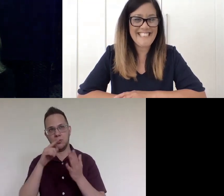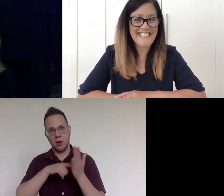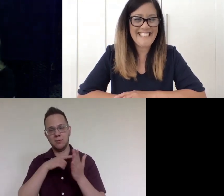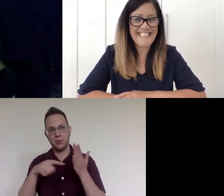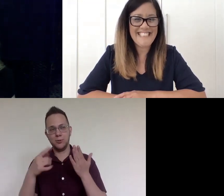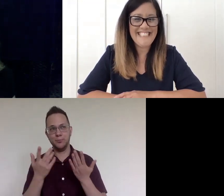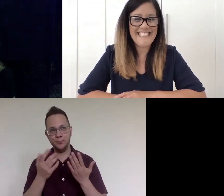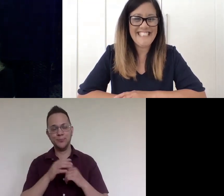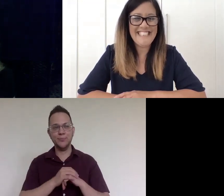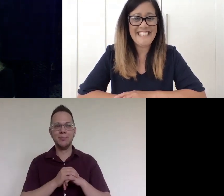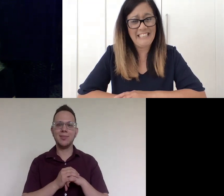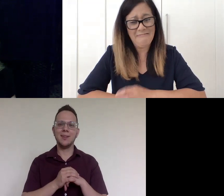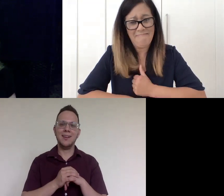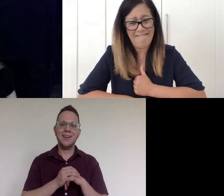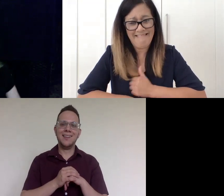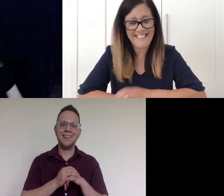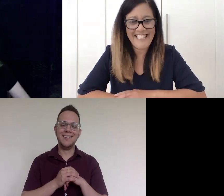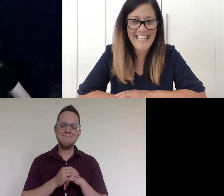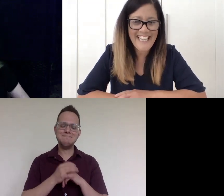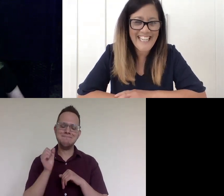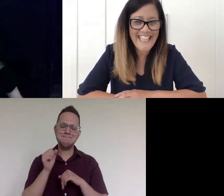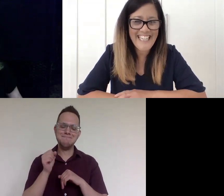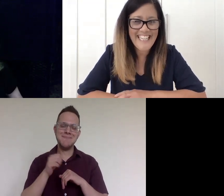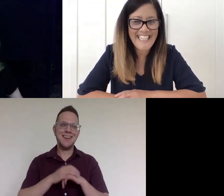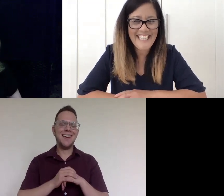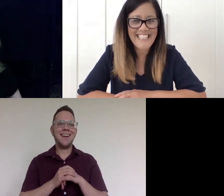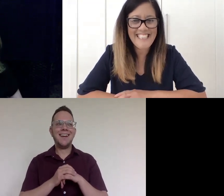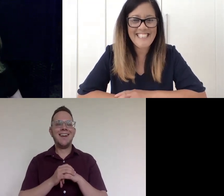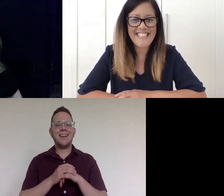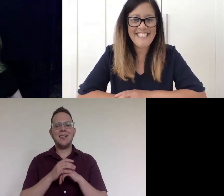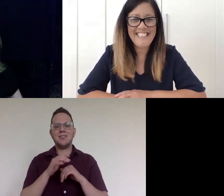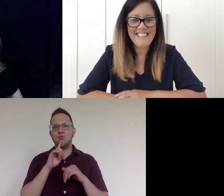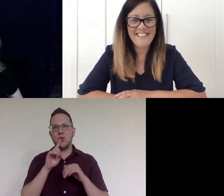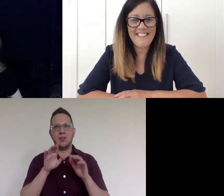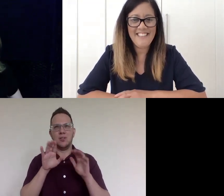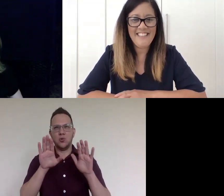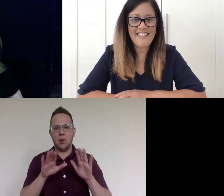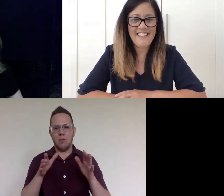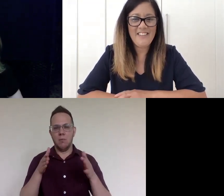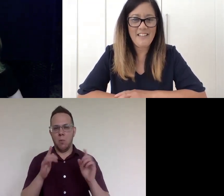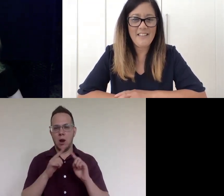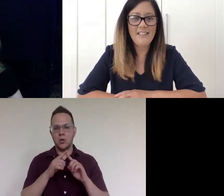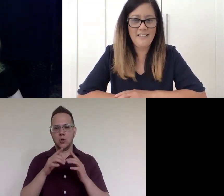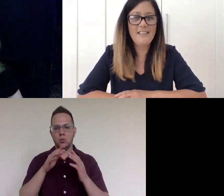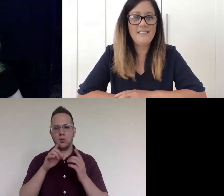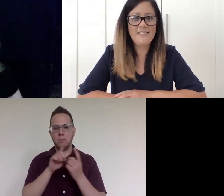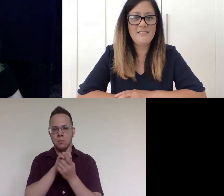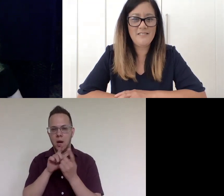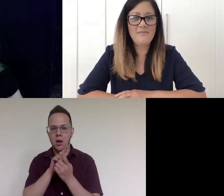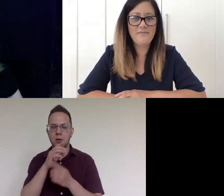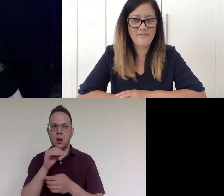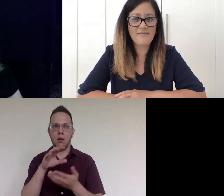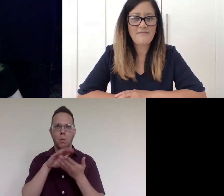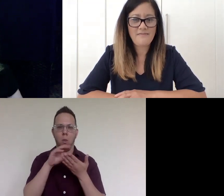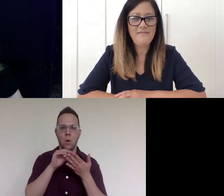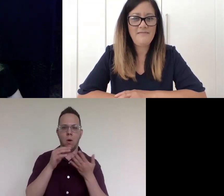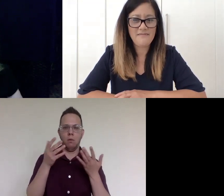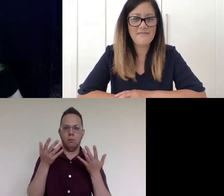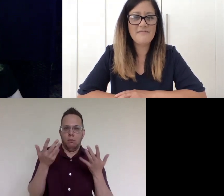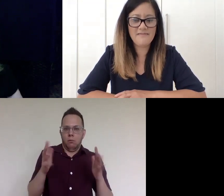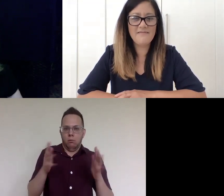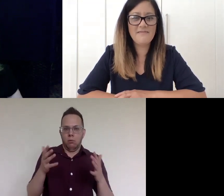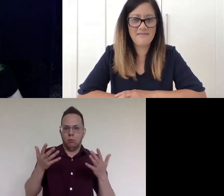And it's on various apps and social media as well. So it's a great way to meet other people who've already done it, who've already